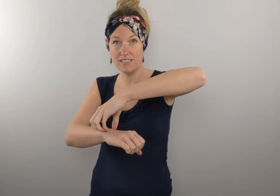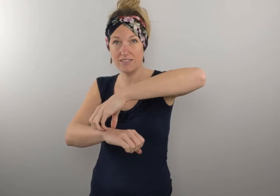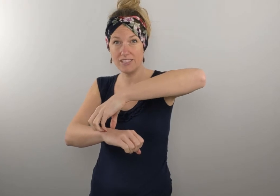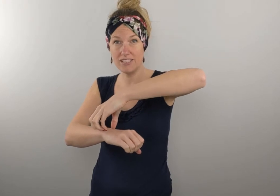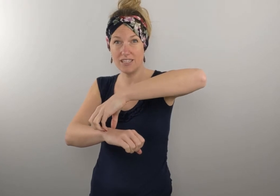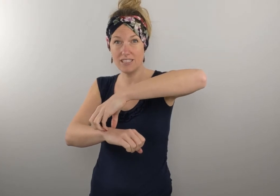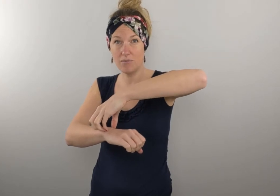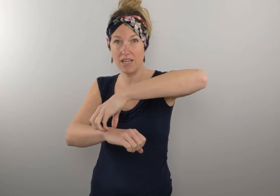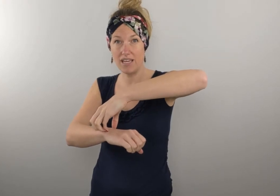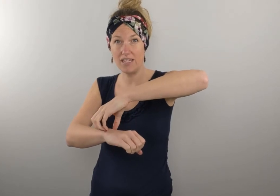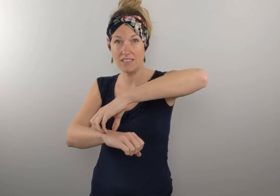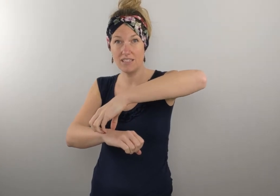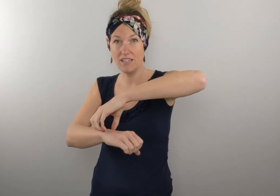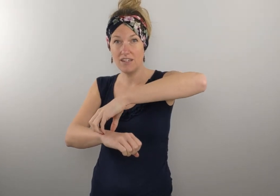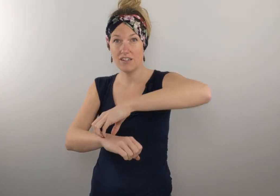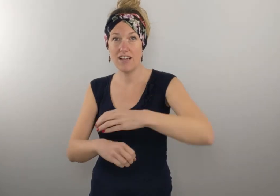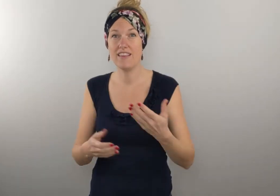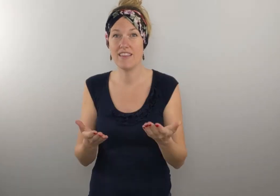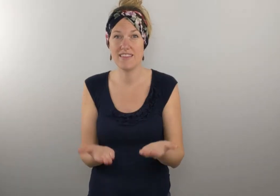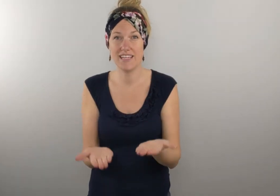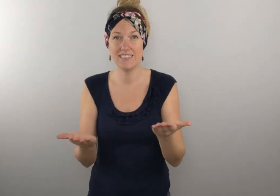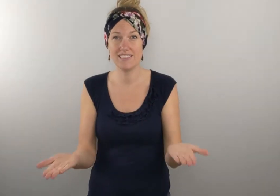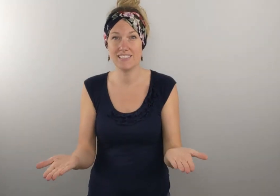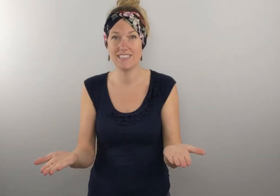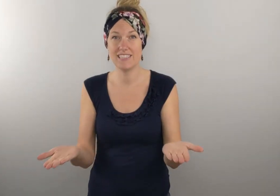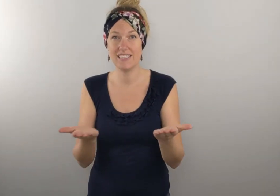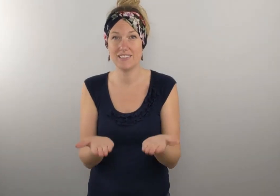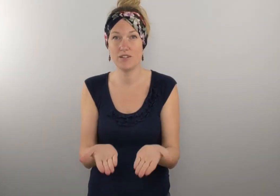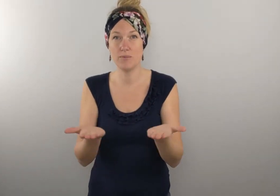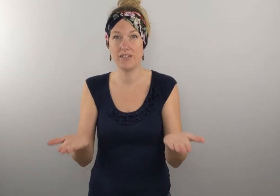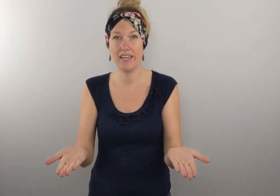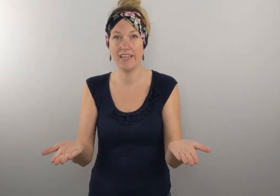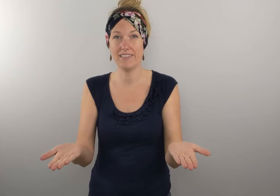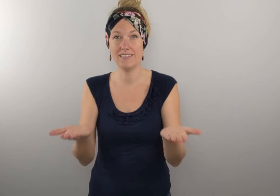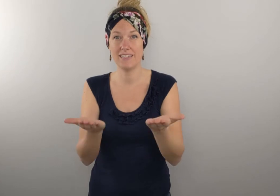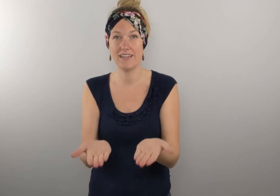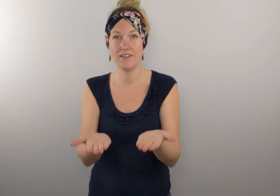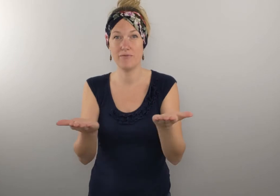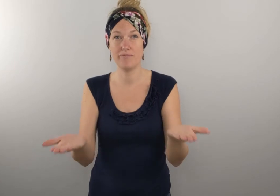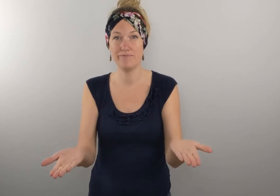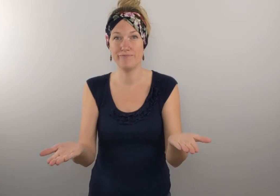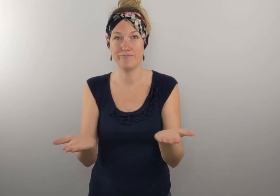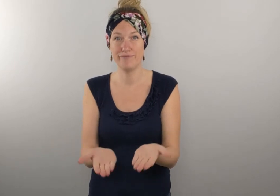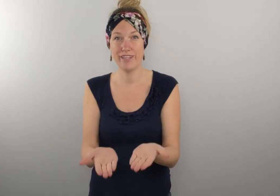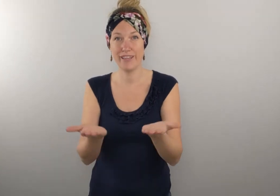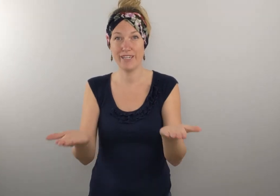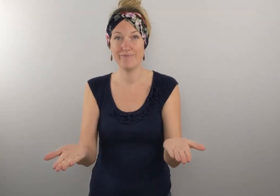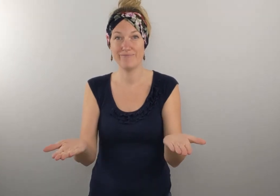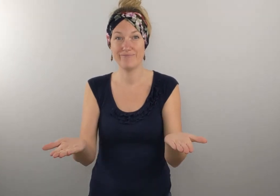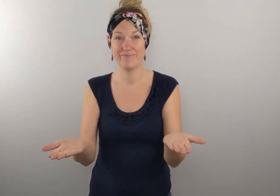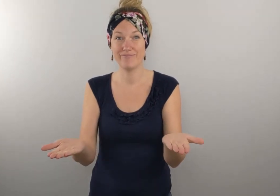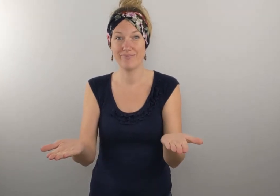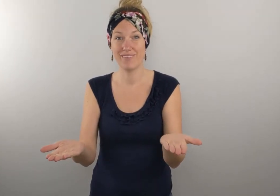of your non-dominant hand. And then things is just like this. Open your hands and kind of like that.